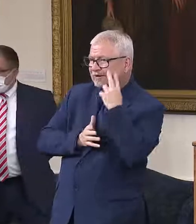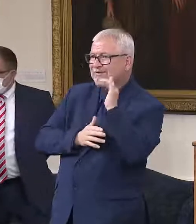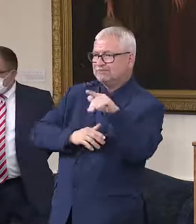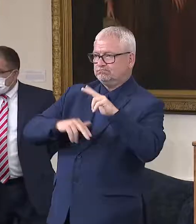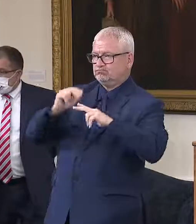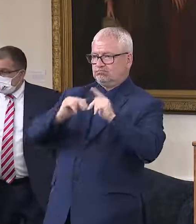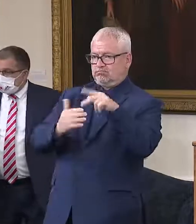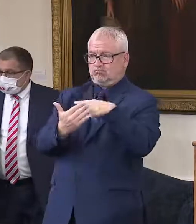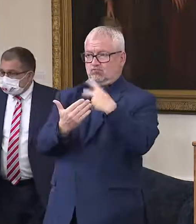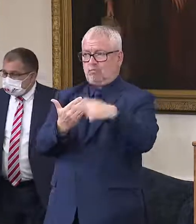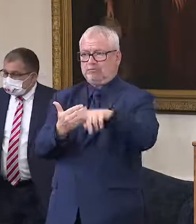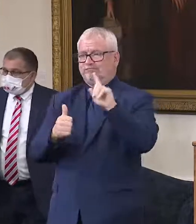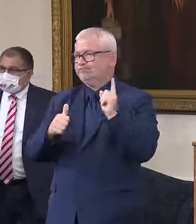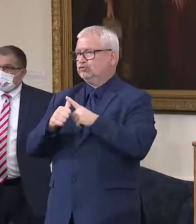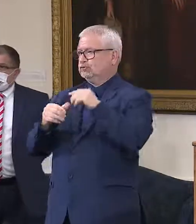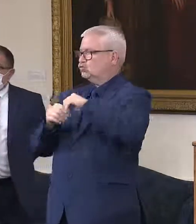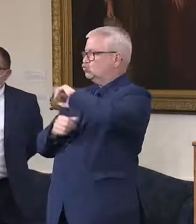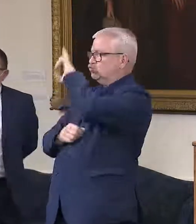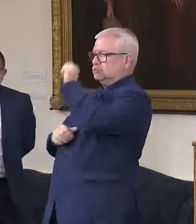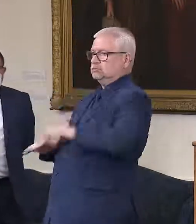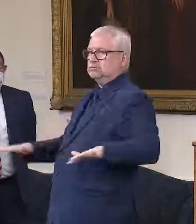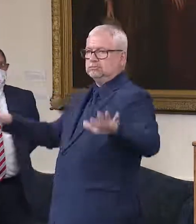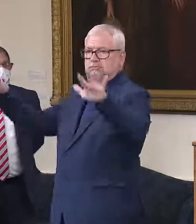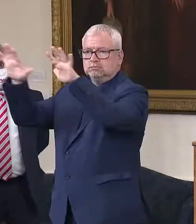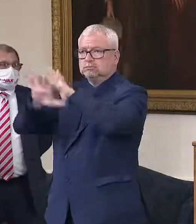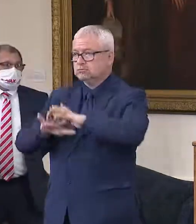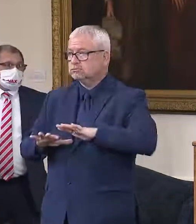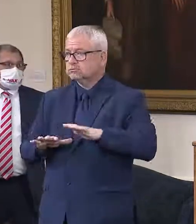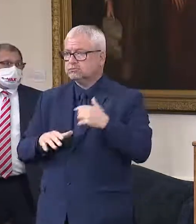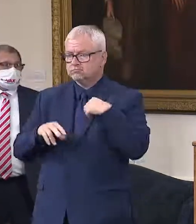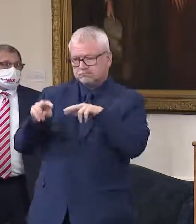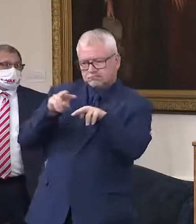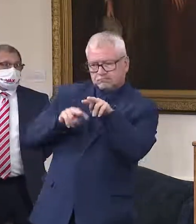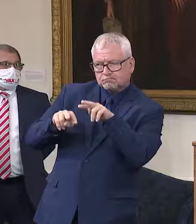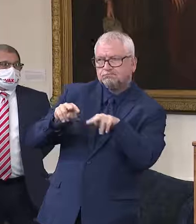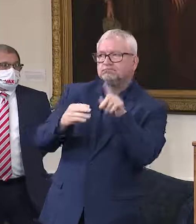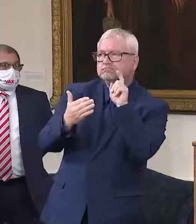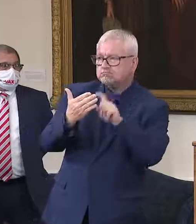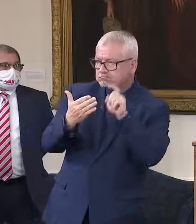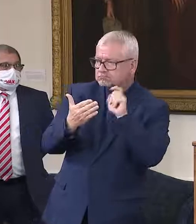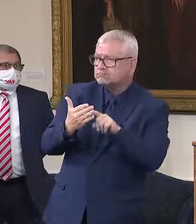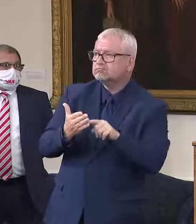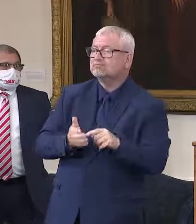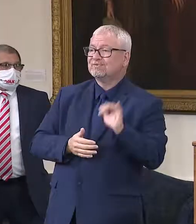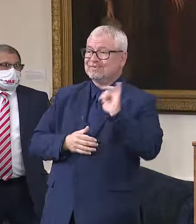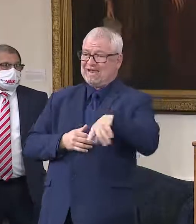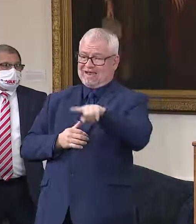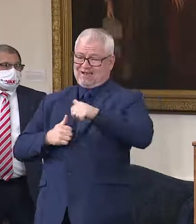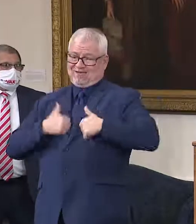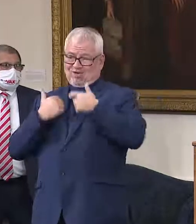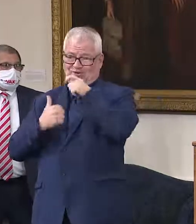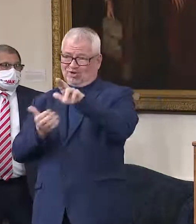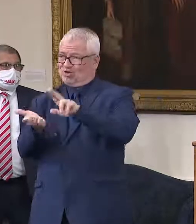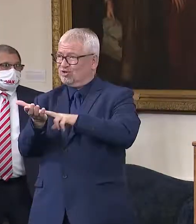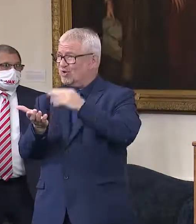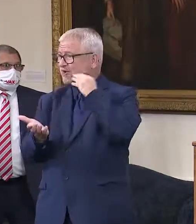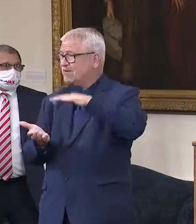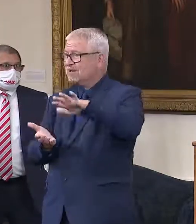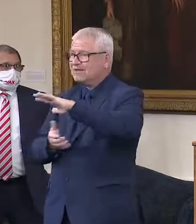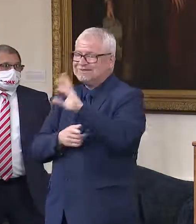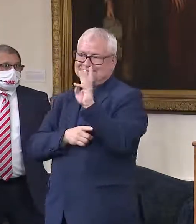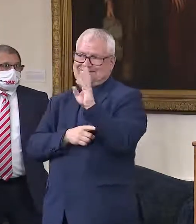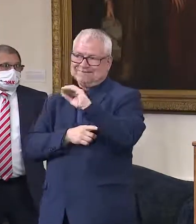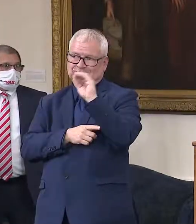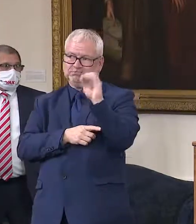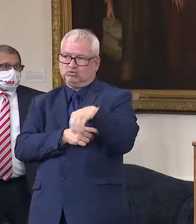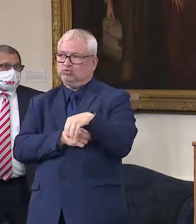of its kind in the country, found that more than 60% of the nursing home residents tested demonstrated some